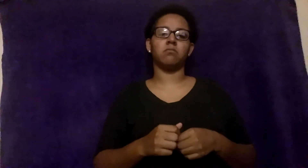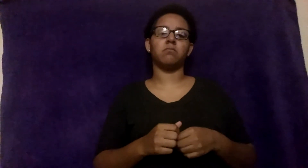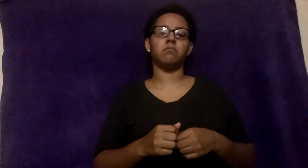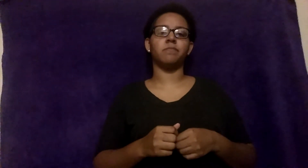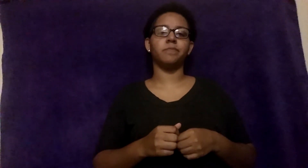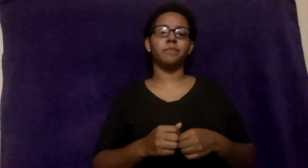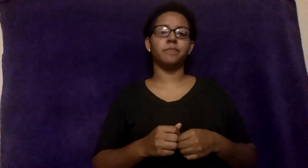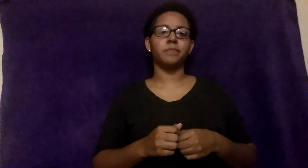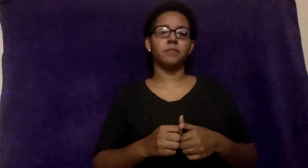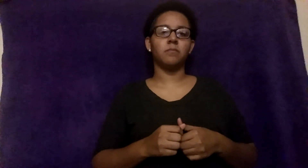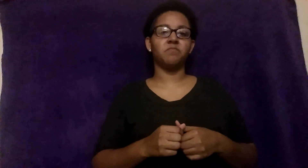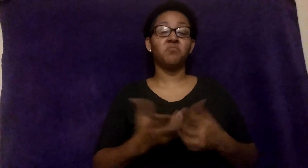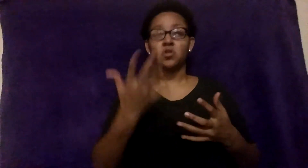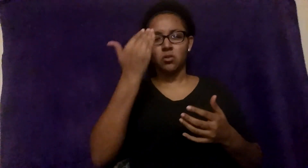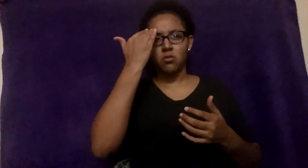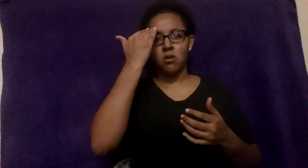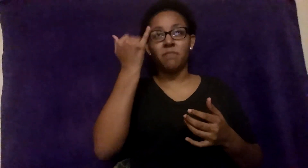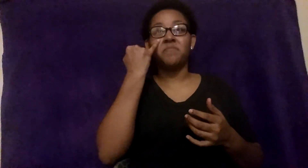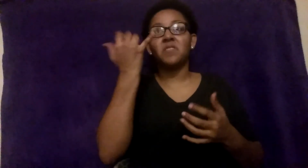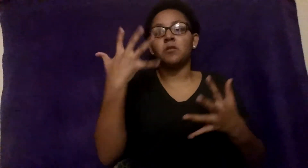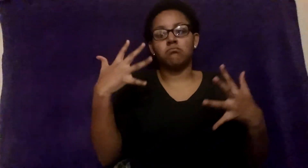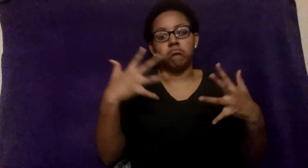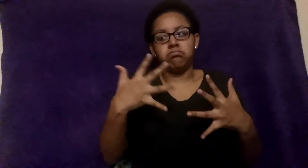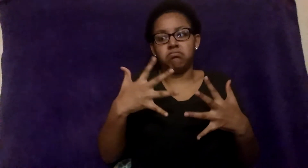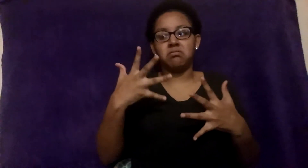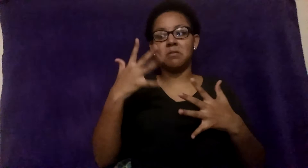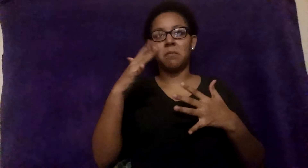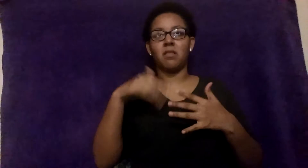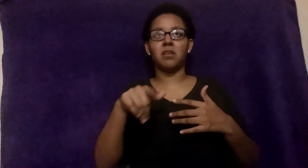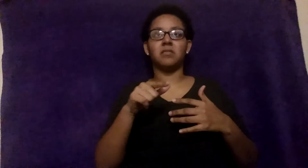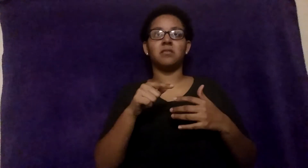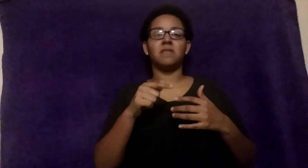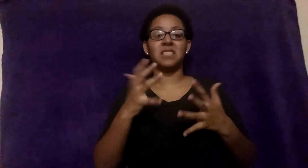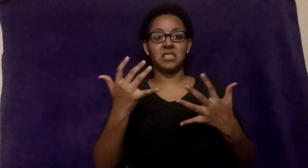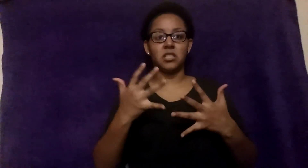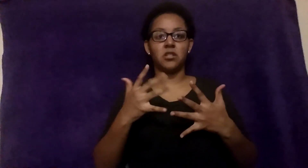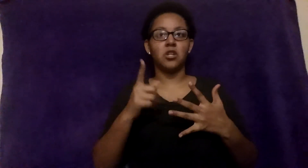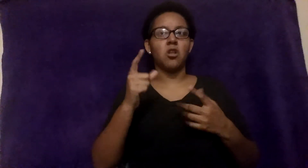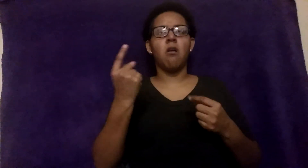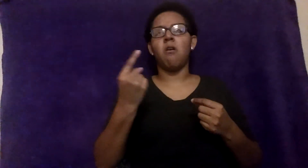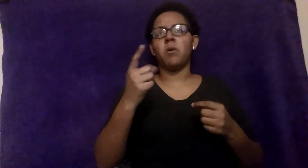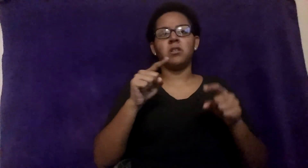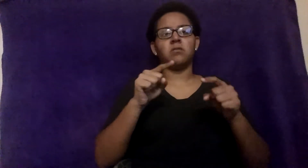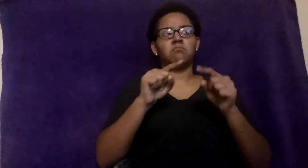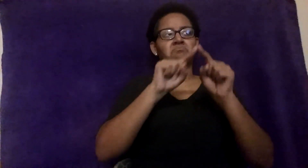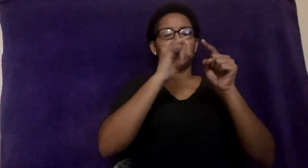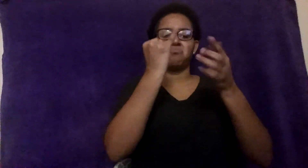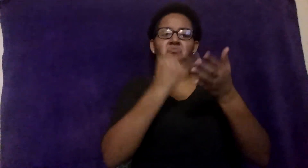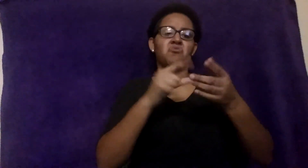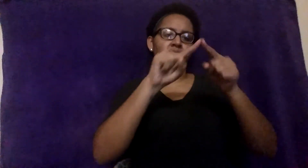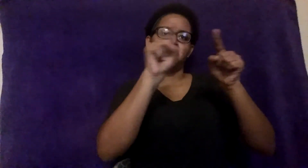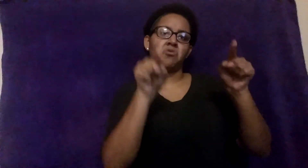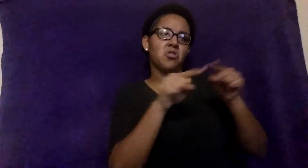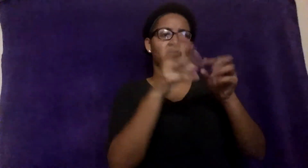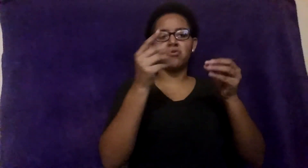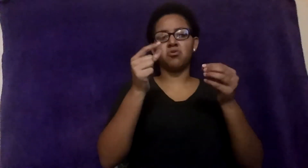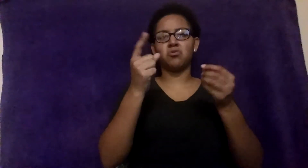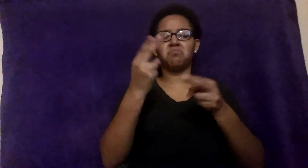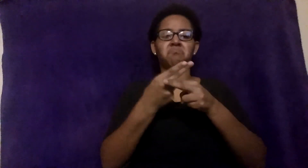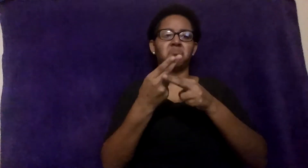And just so you know, if you're a little daunted by this initially, you can always draw the circles, you can always do the number line, and eventually over time, the more practice